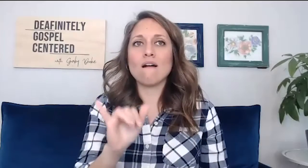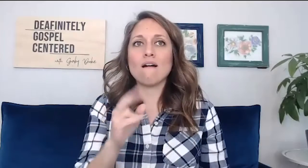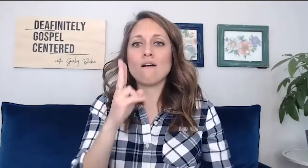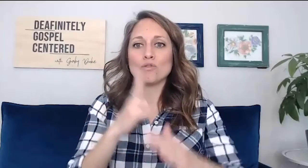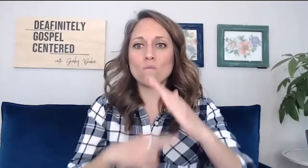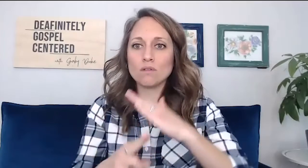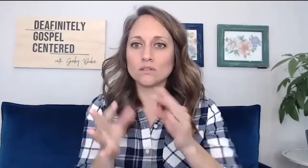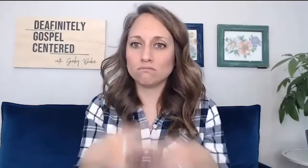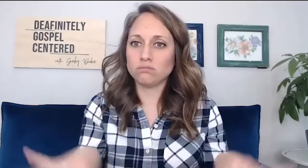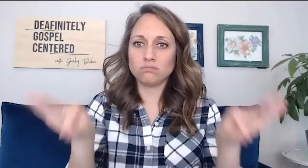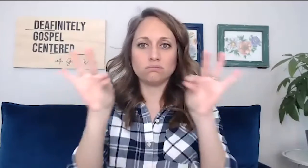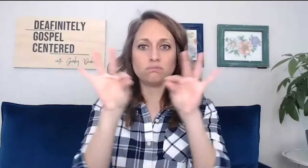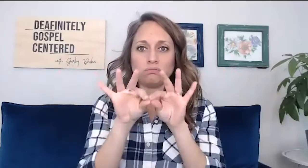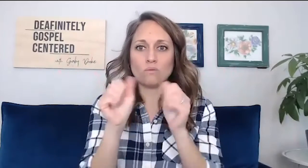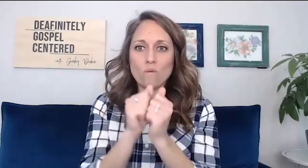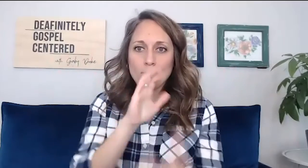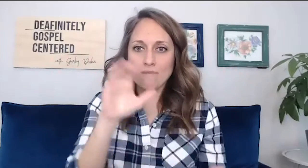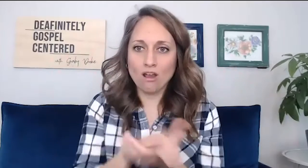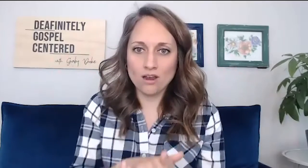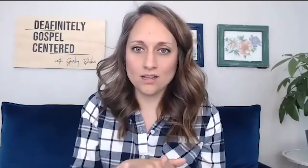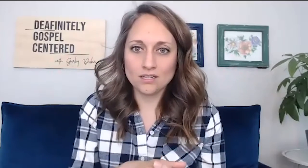it's important in the marriage.